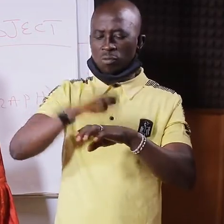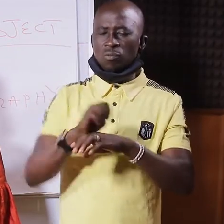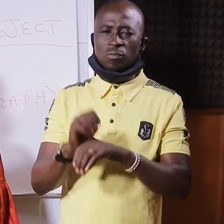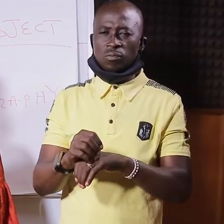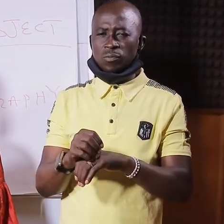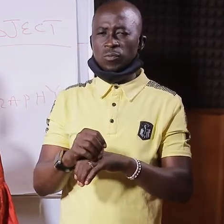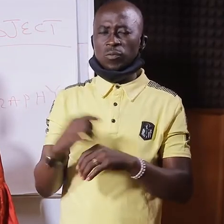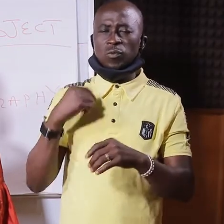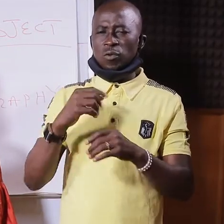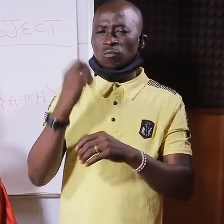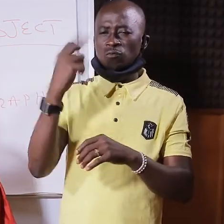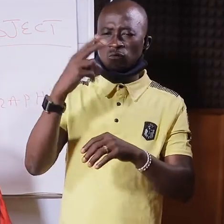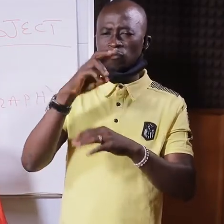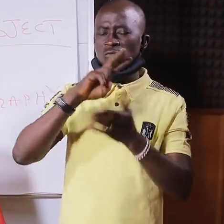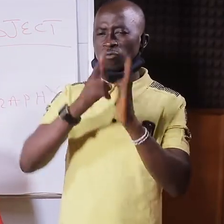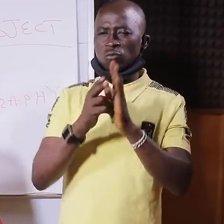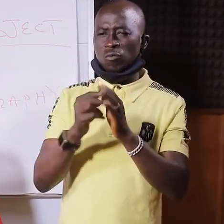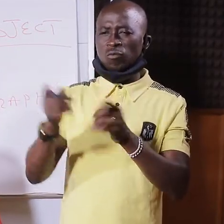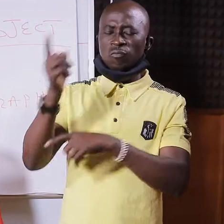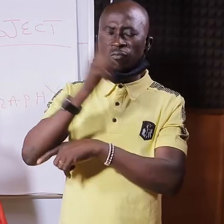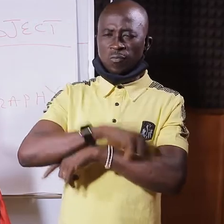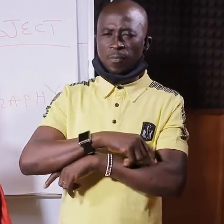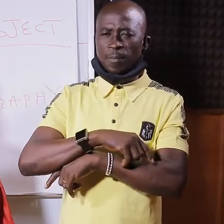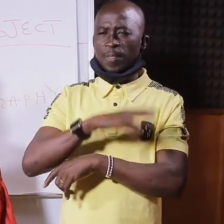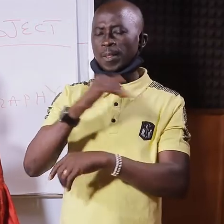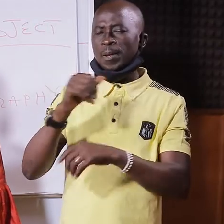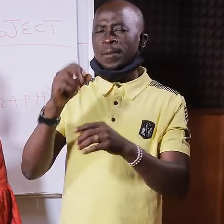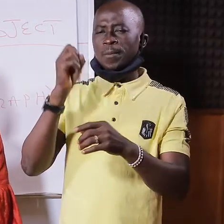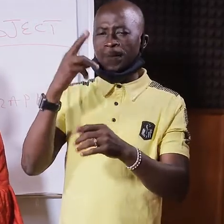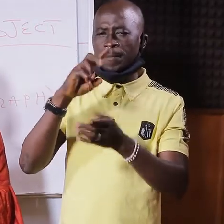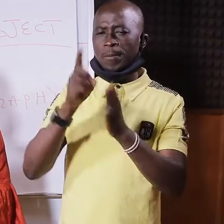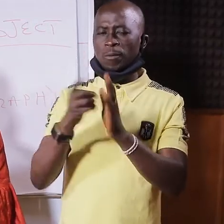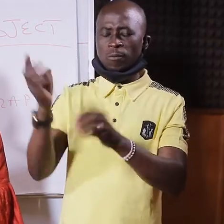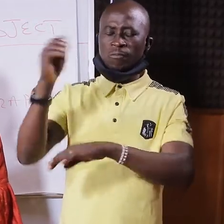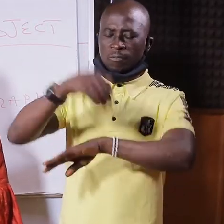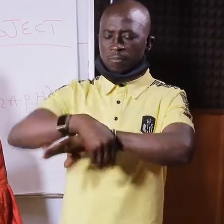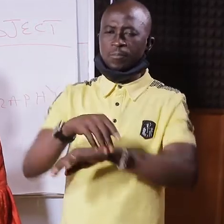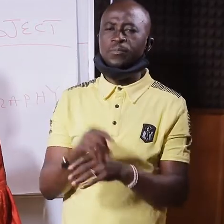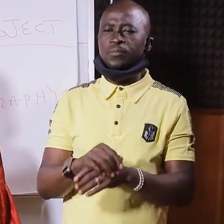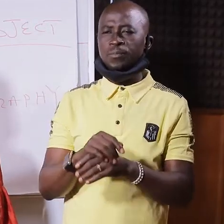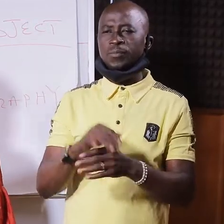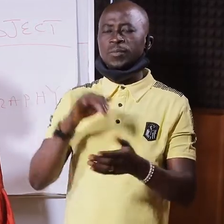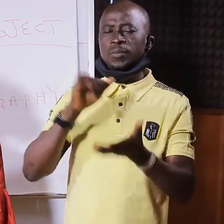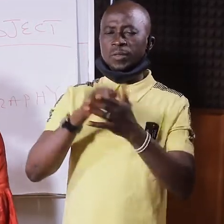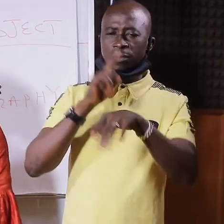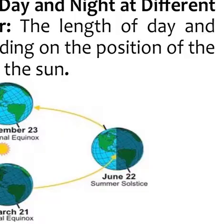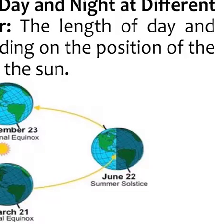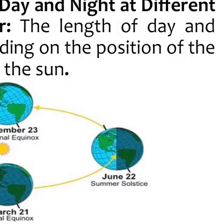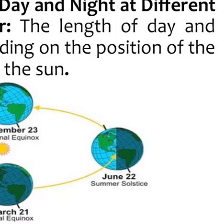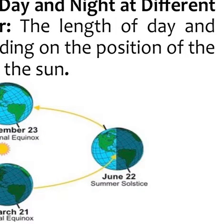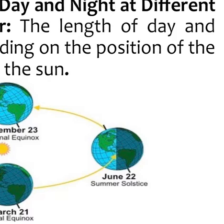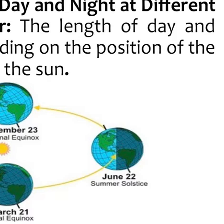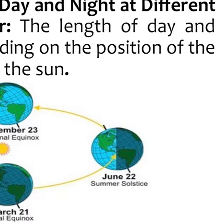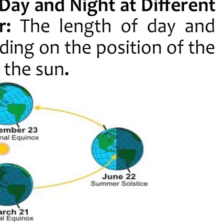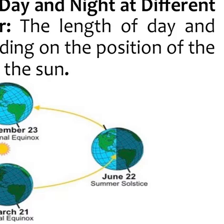there's 12 hours of daylight and 12 hours of darkness at that particular period. But